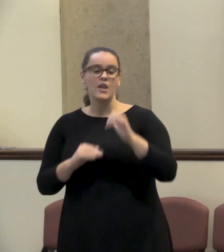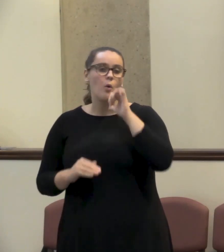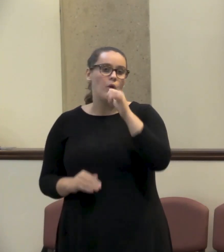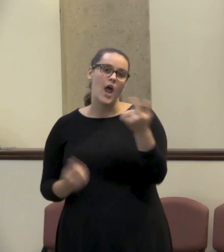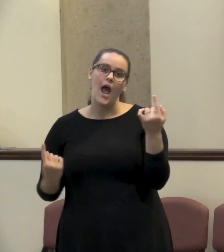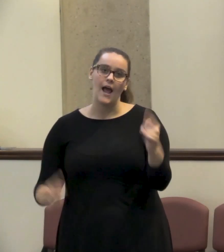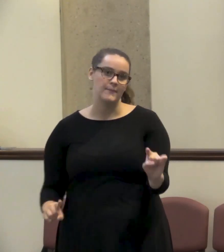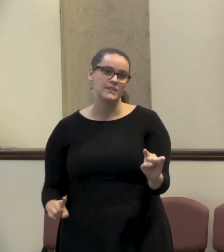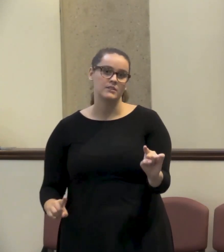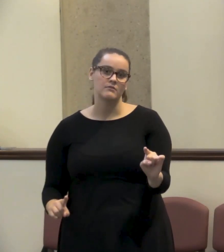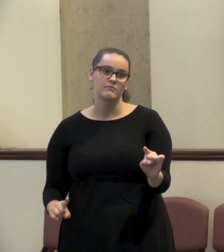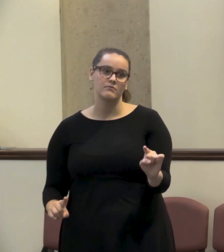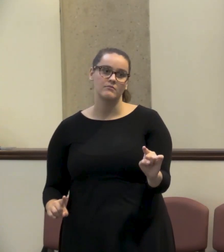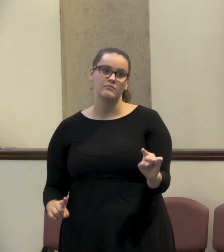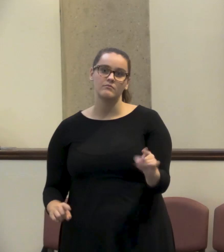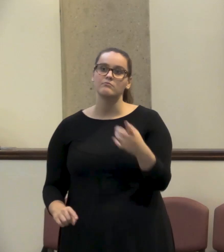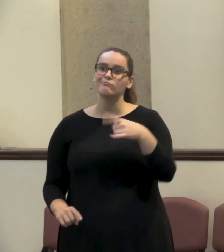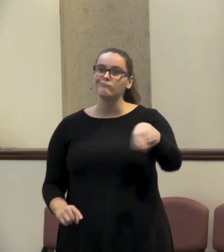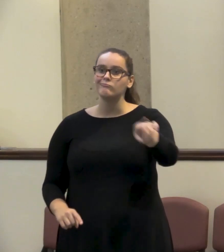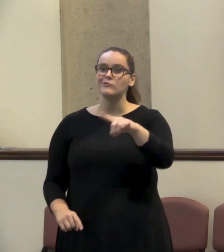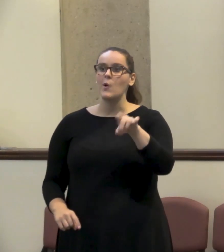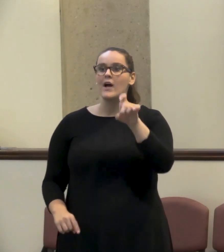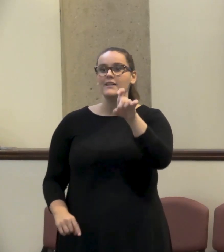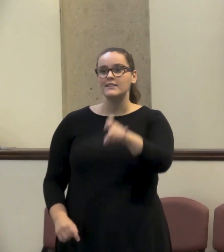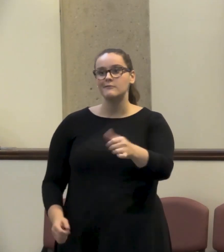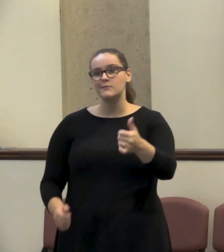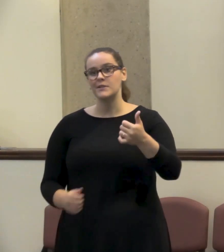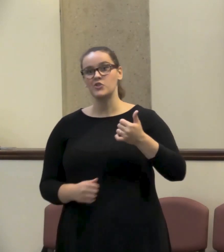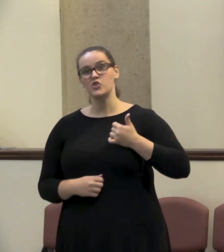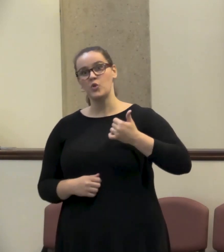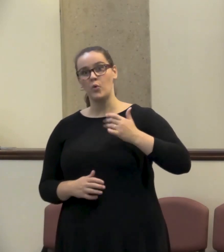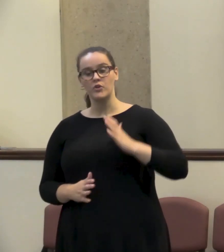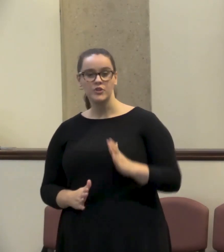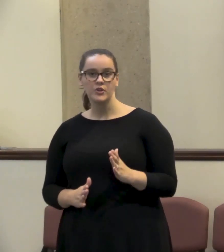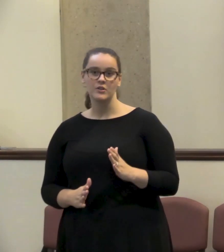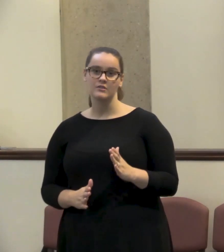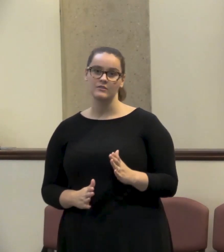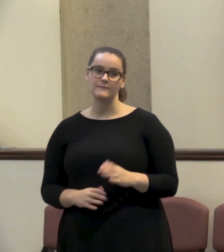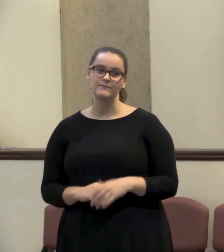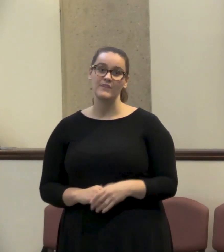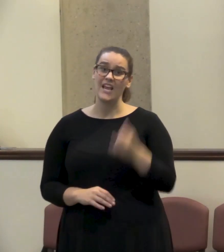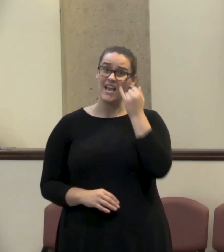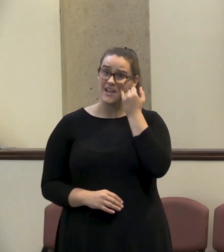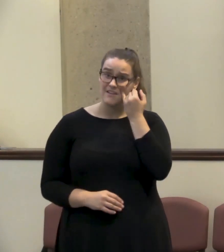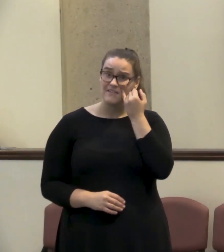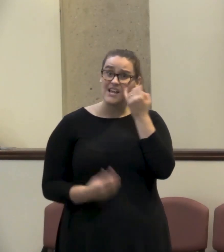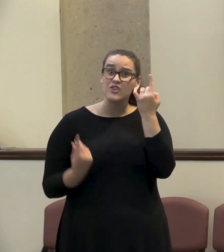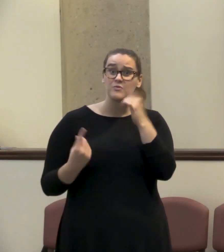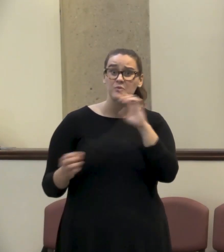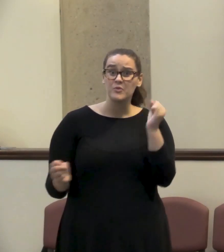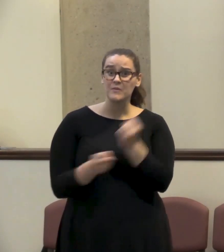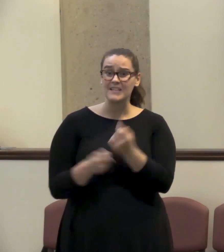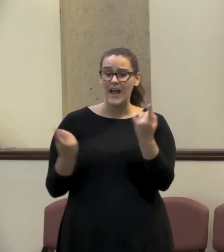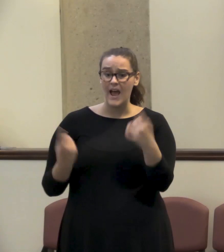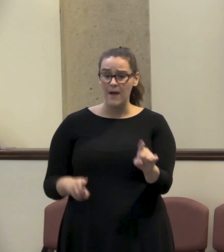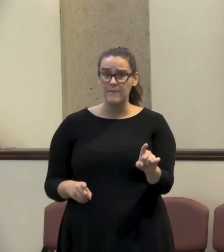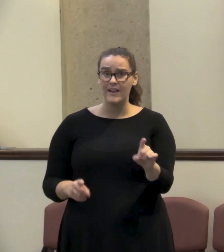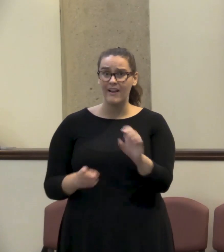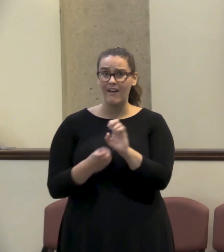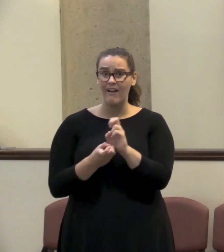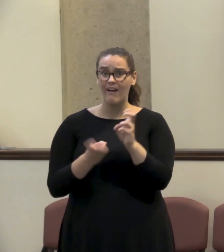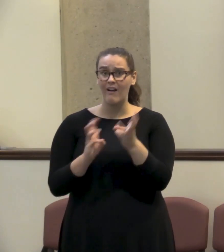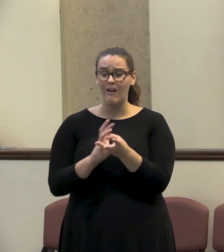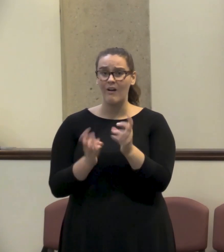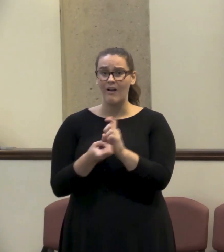the ambassadors. You need to be the foot soldiers. If you're going to have a climate emergency, then you need a climate